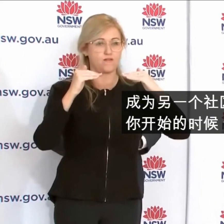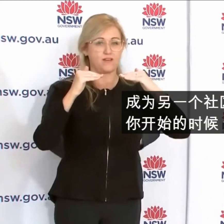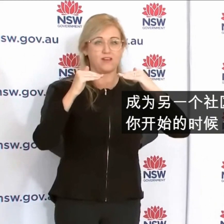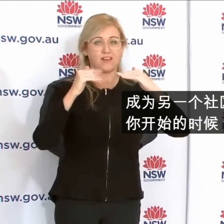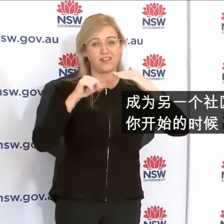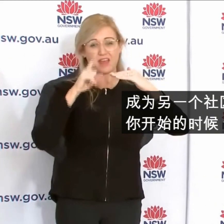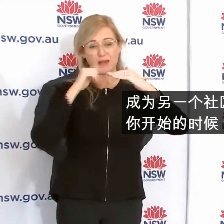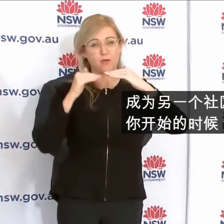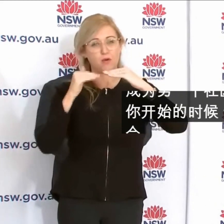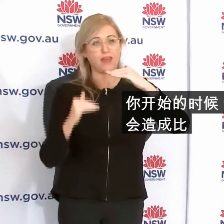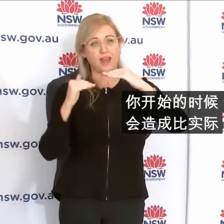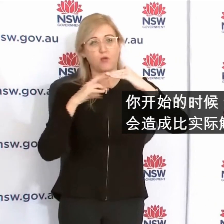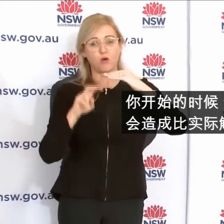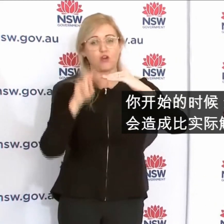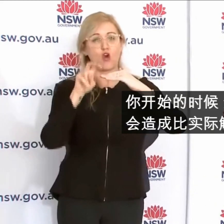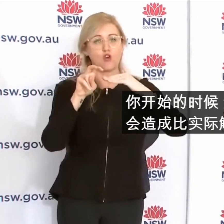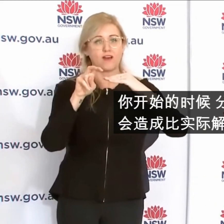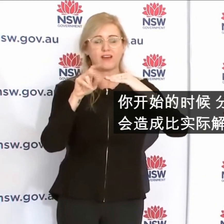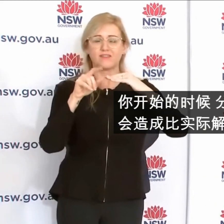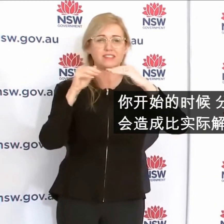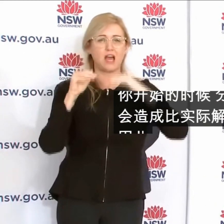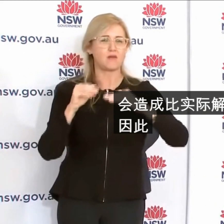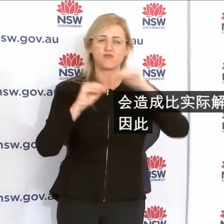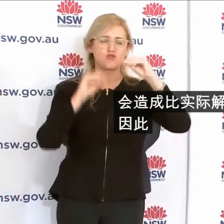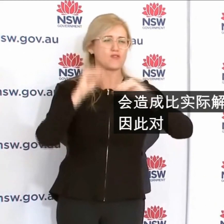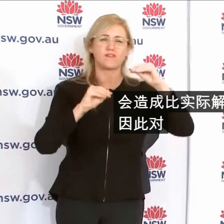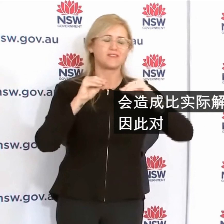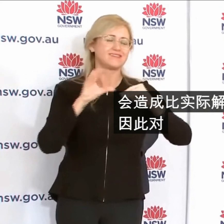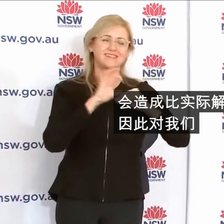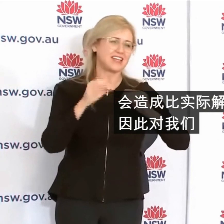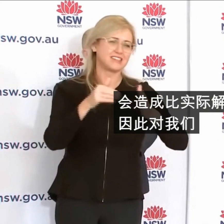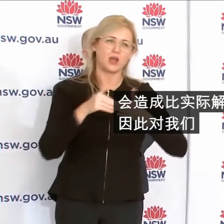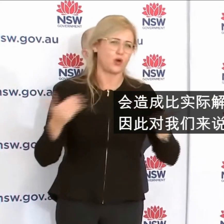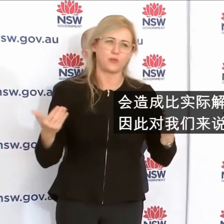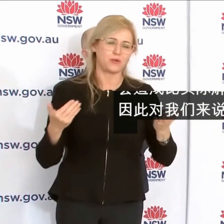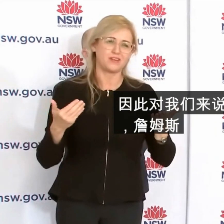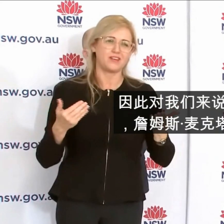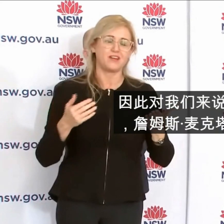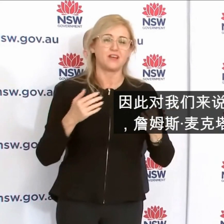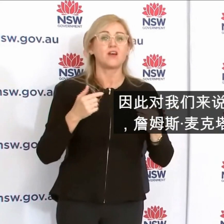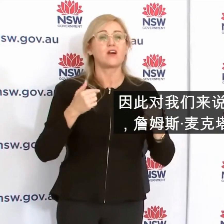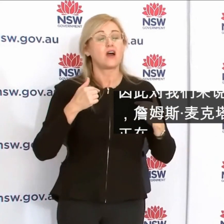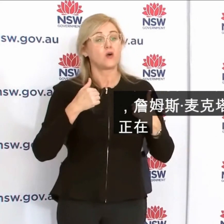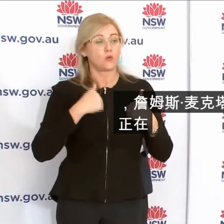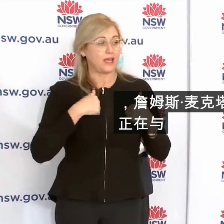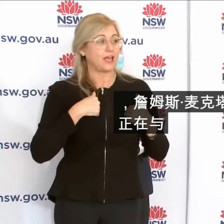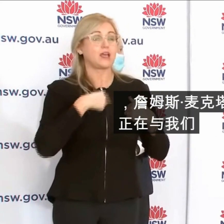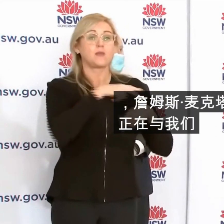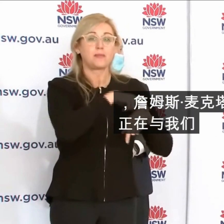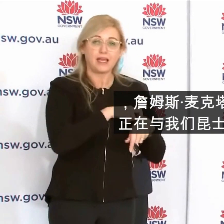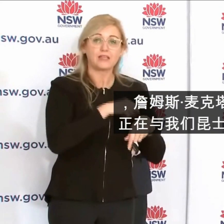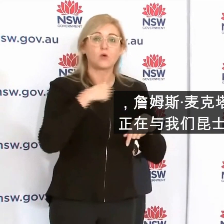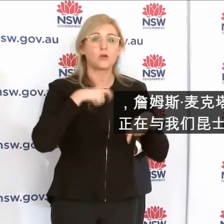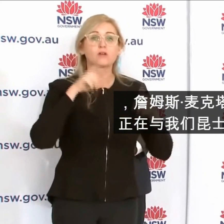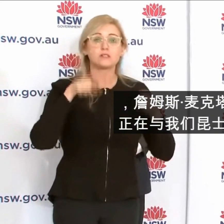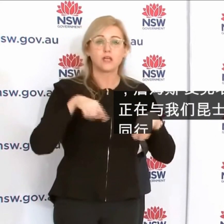start dividing up New South Wales, you'll cause more problems than actually solving solutions. So for us, the Cross-Border Commissioner and James McTavish is